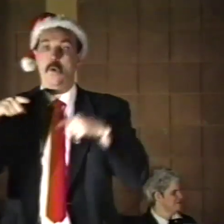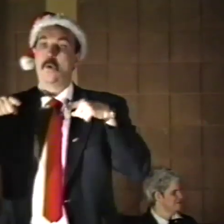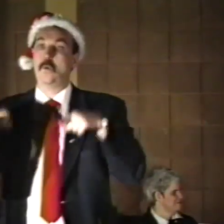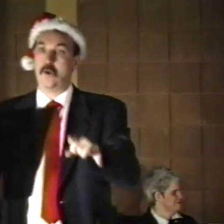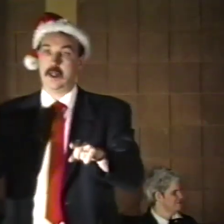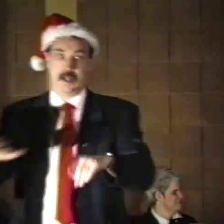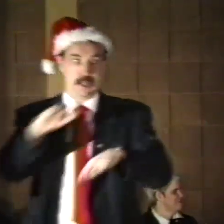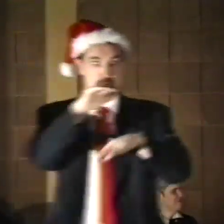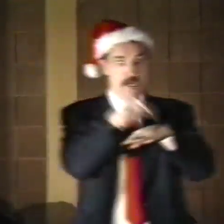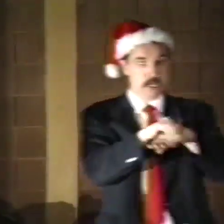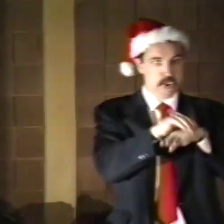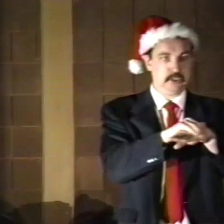is ASL.